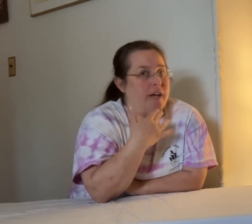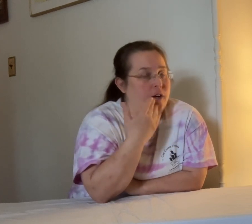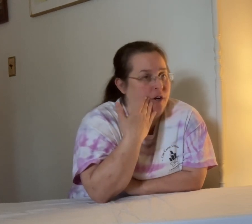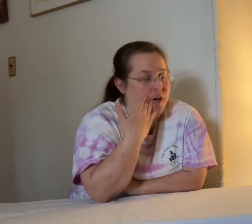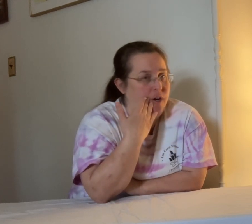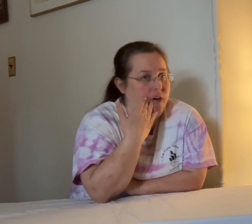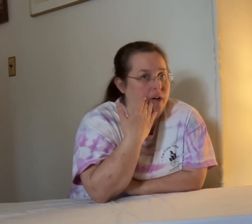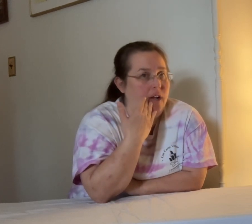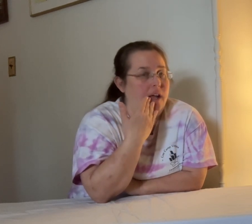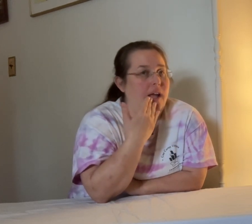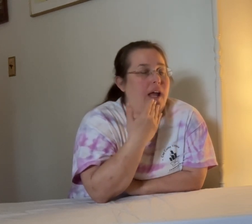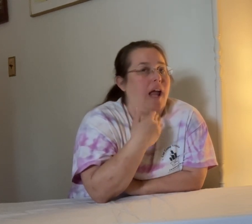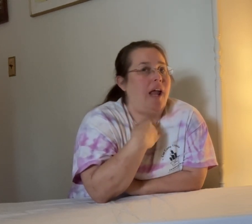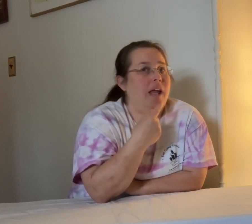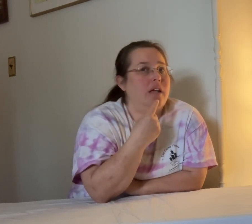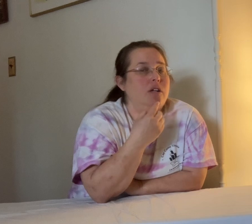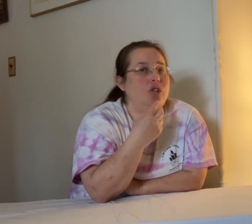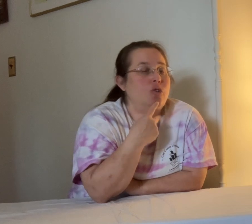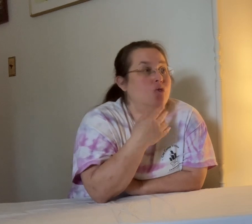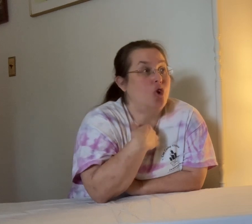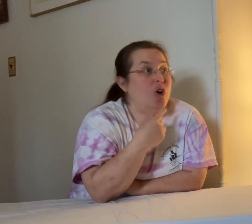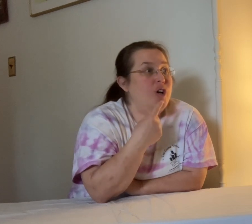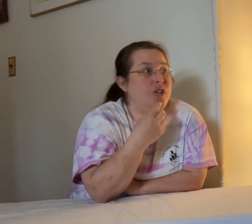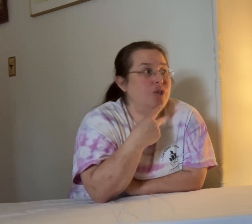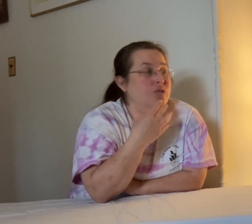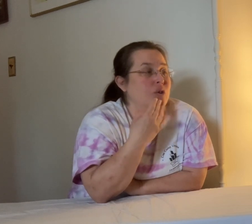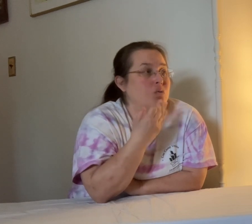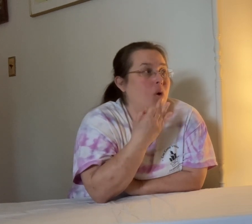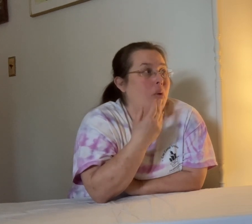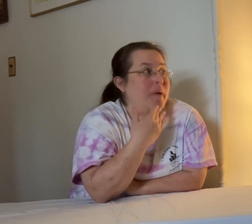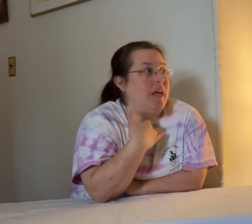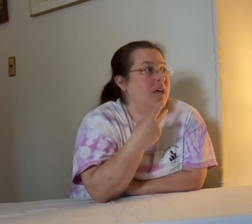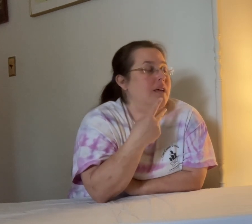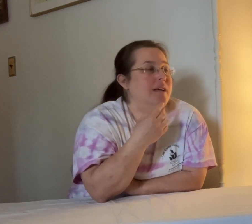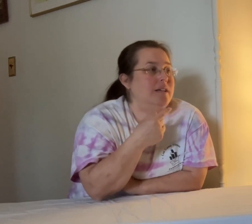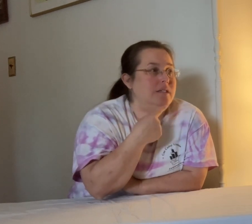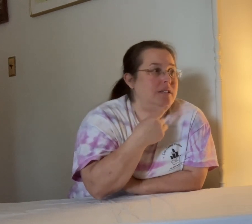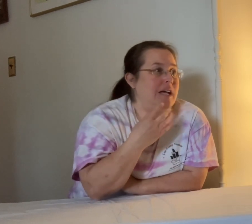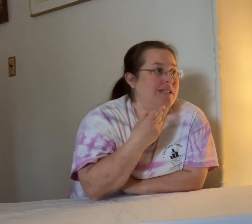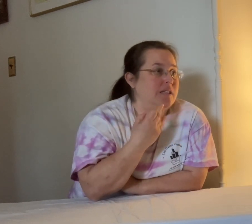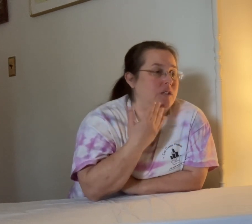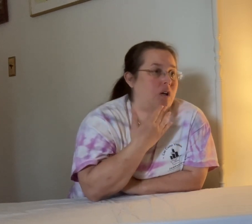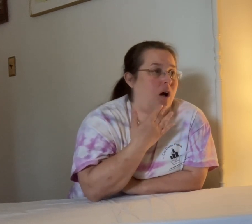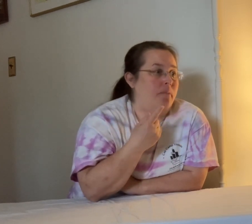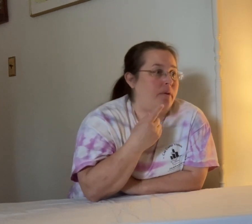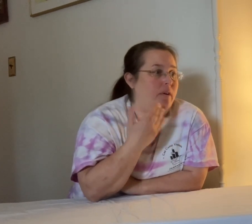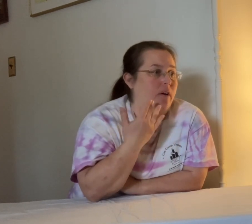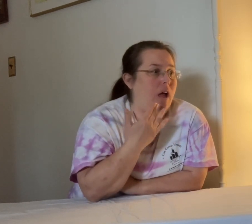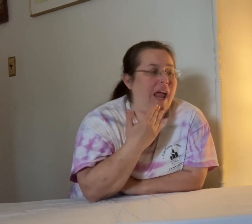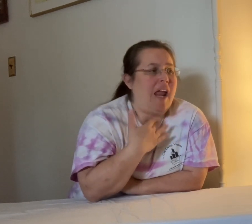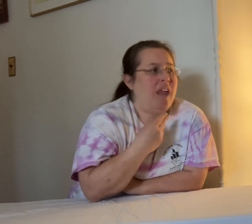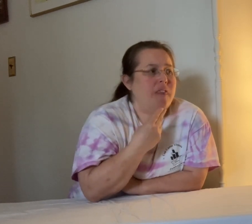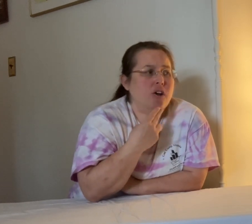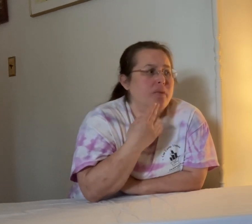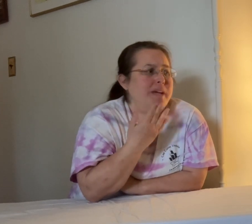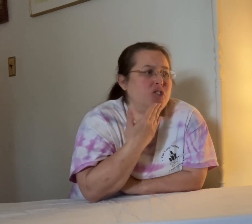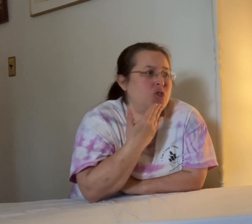elevator, and you could use a roaming desktop, and there could be